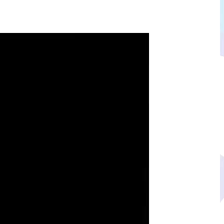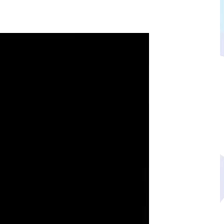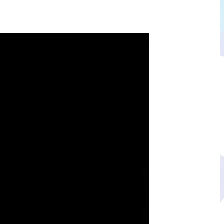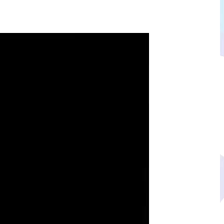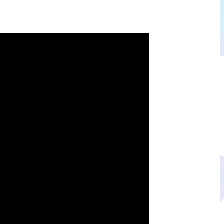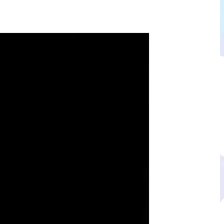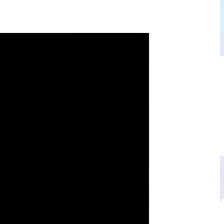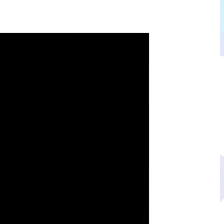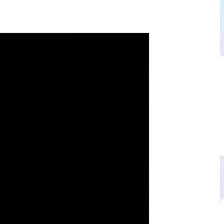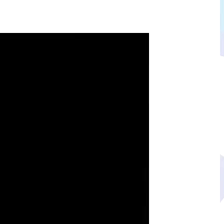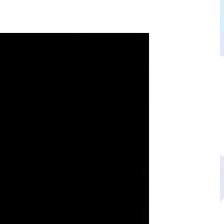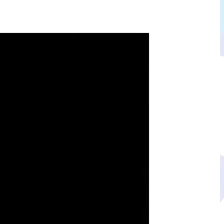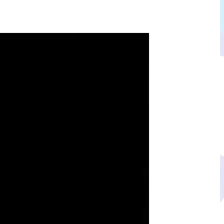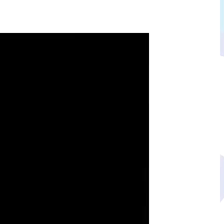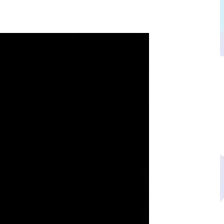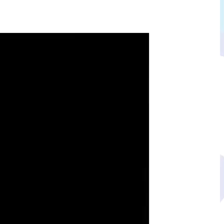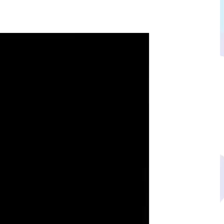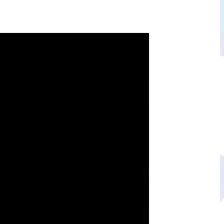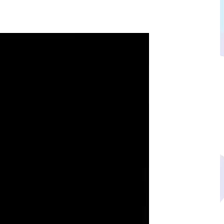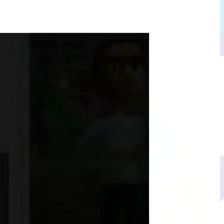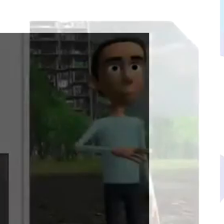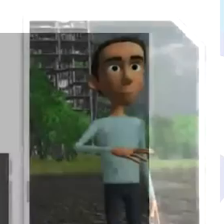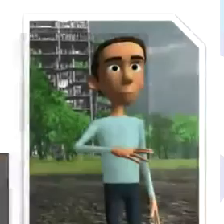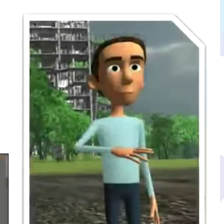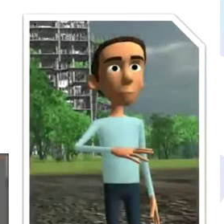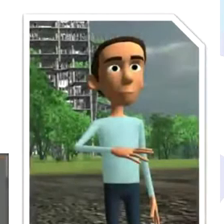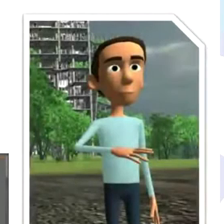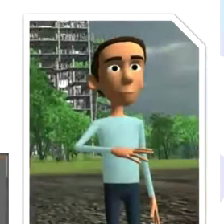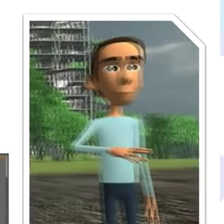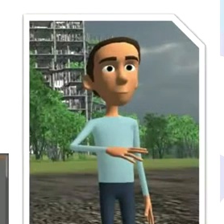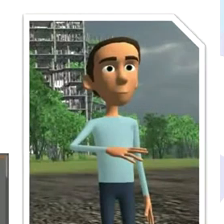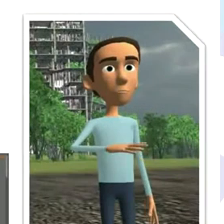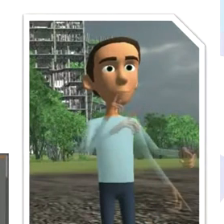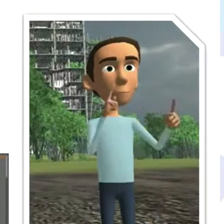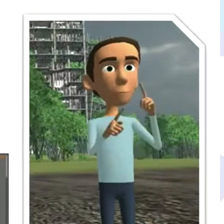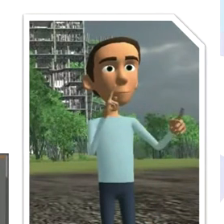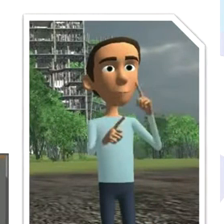going to translate everything that was typed into the box.